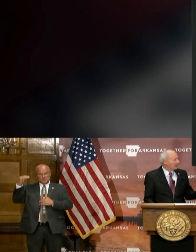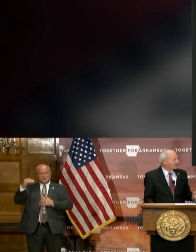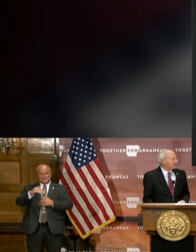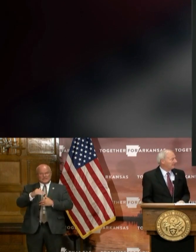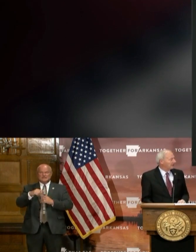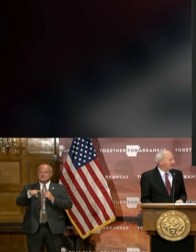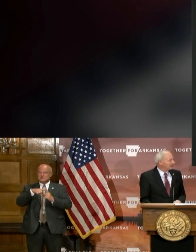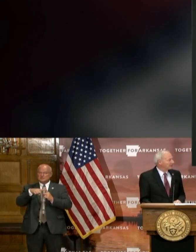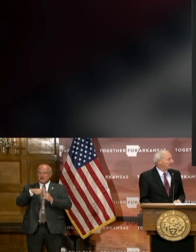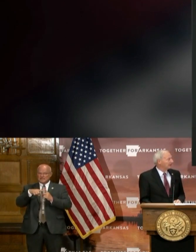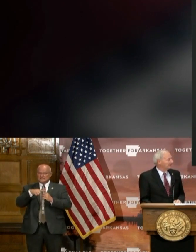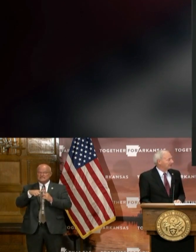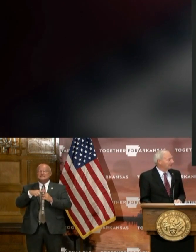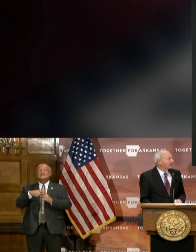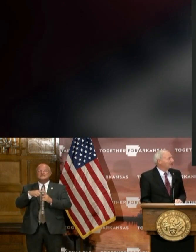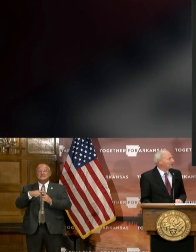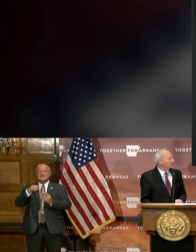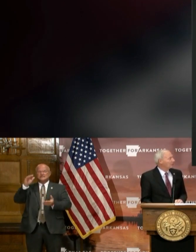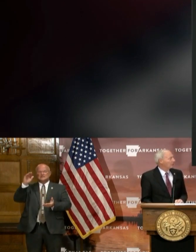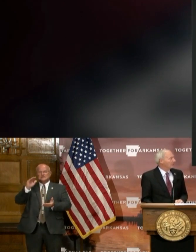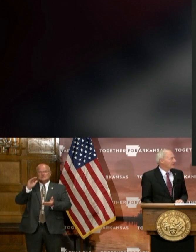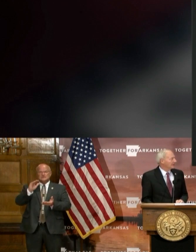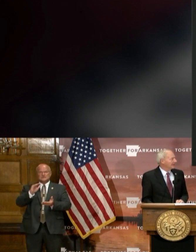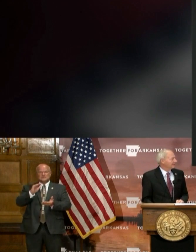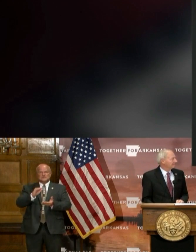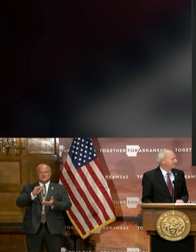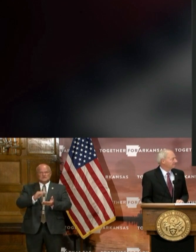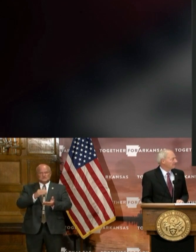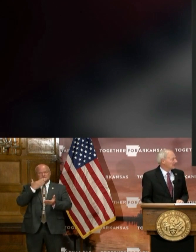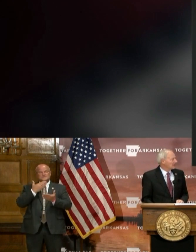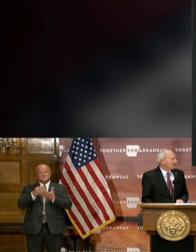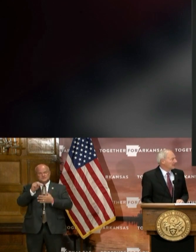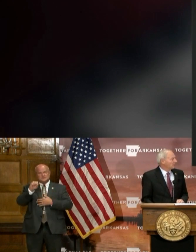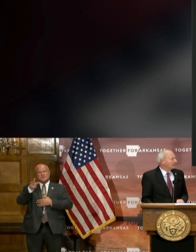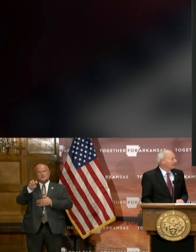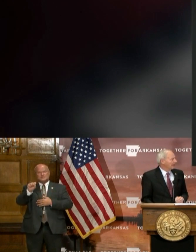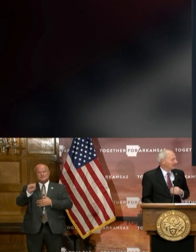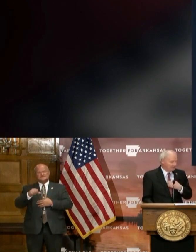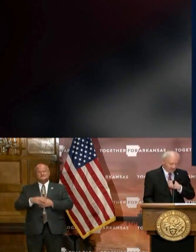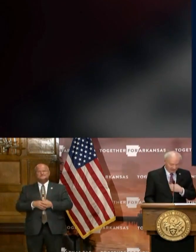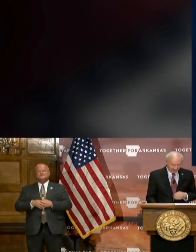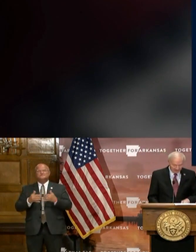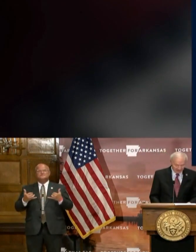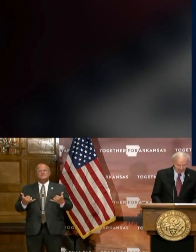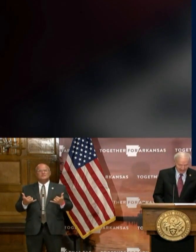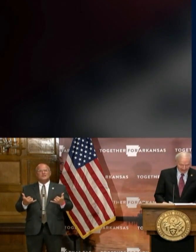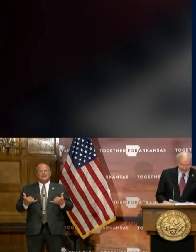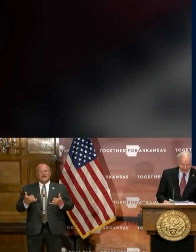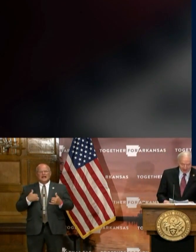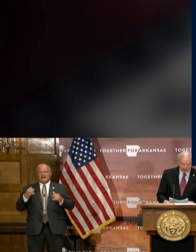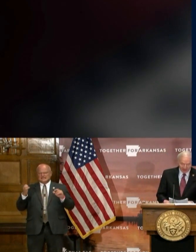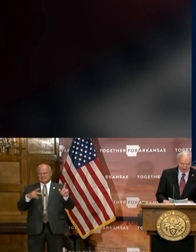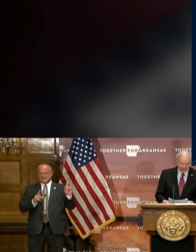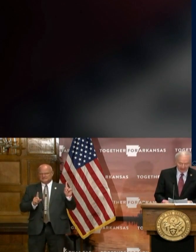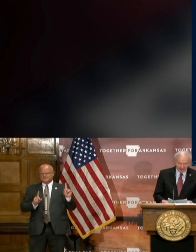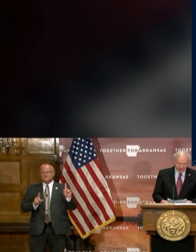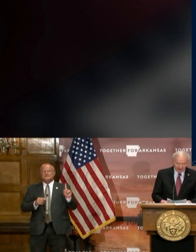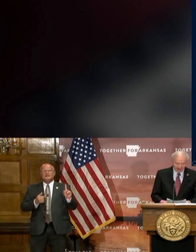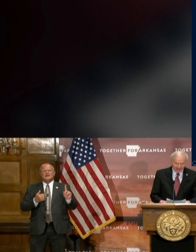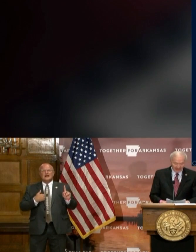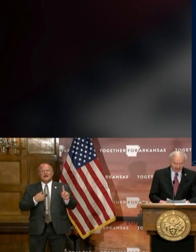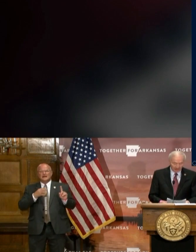down. So the positivity is the better news for us today. And with that, let me come back and just talk